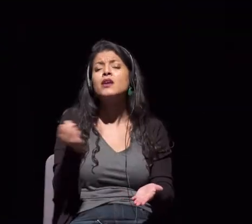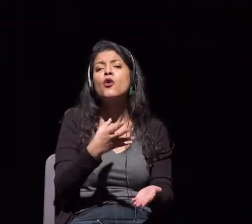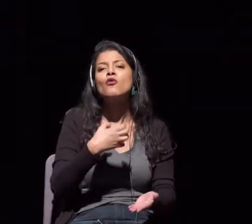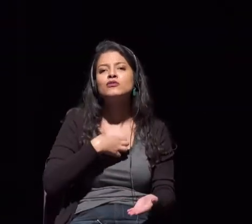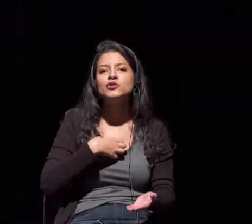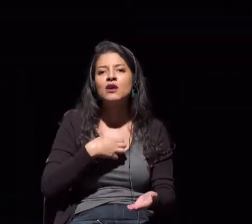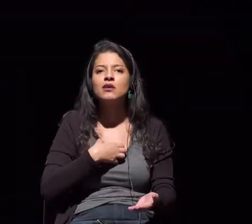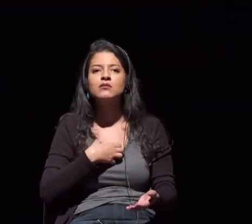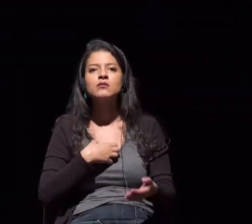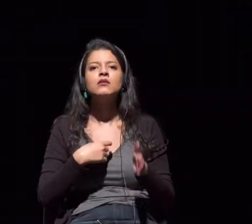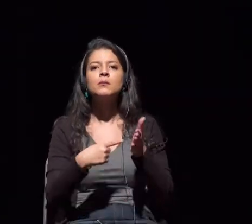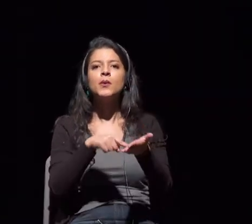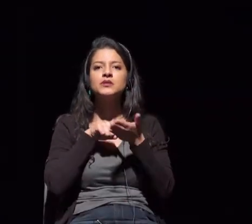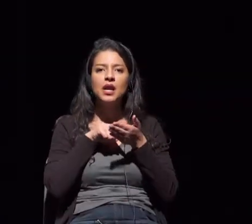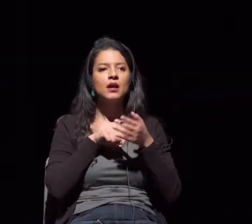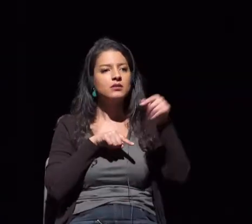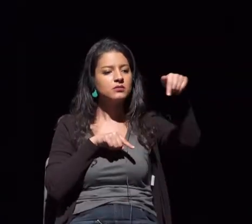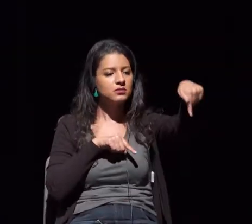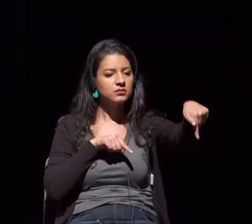so she created